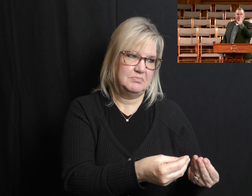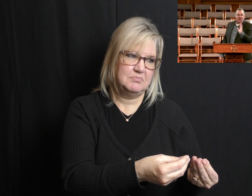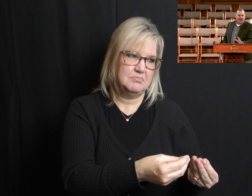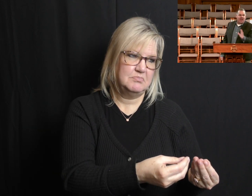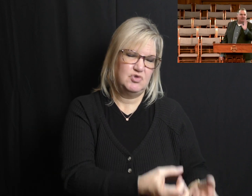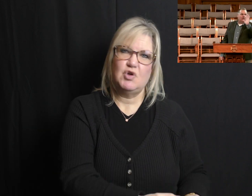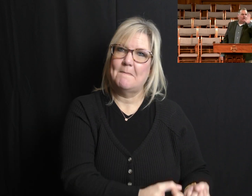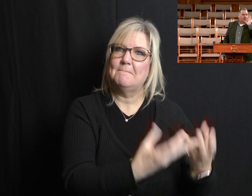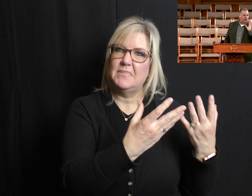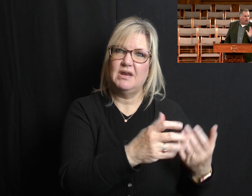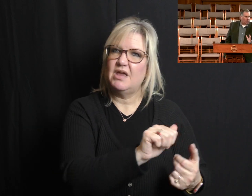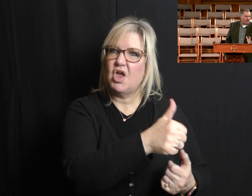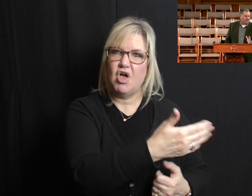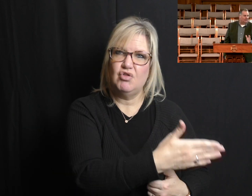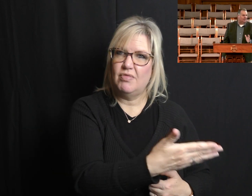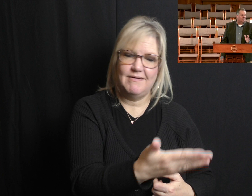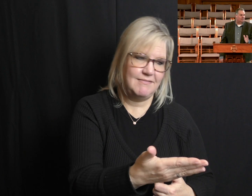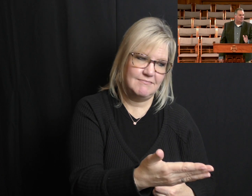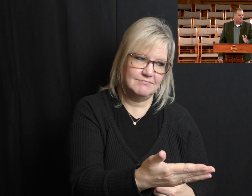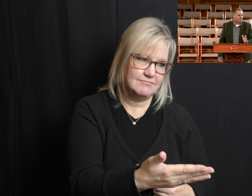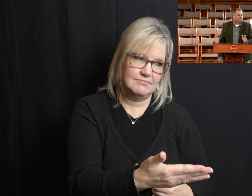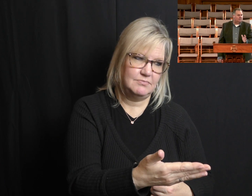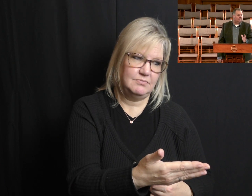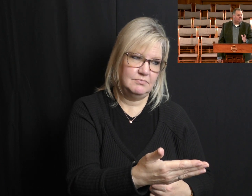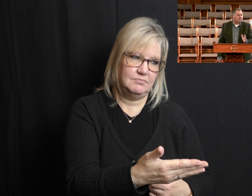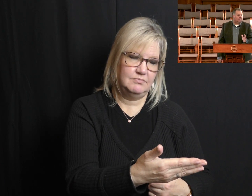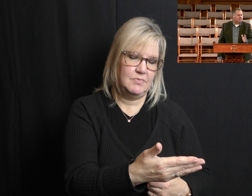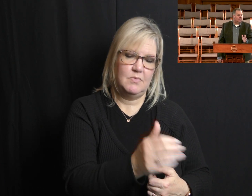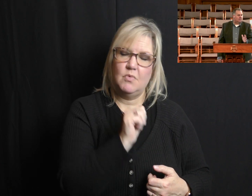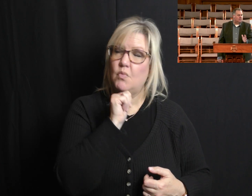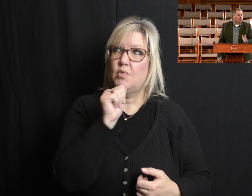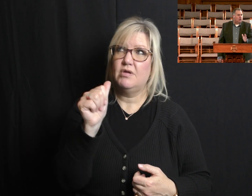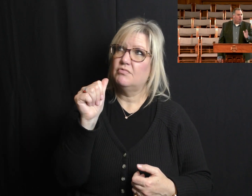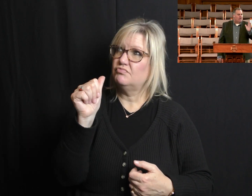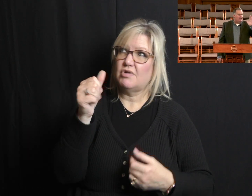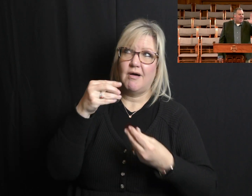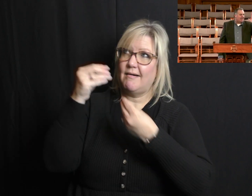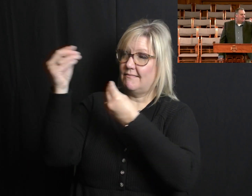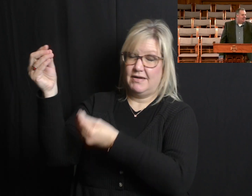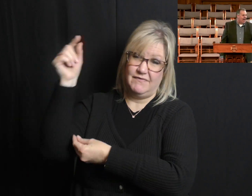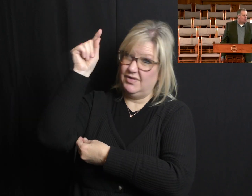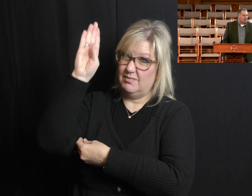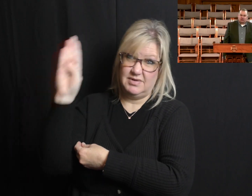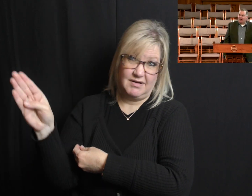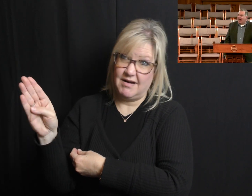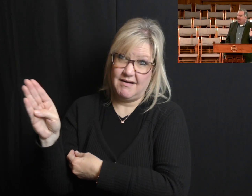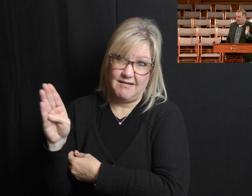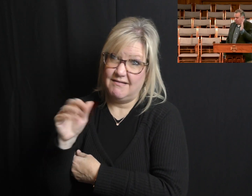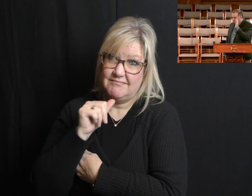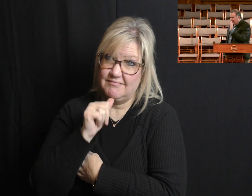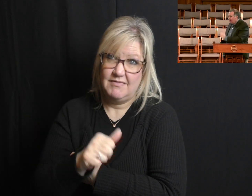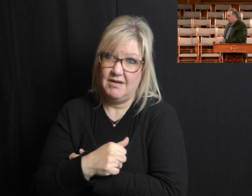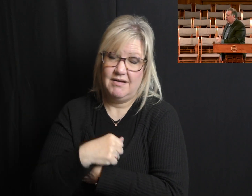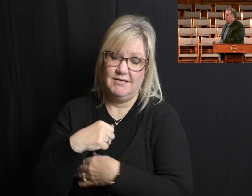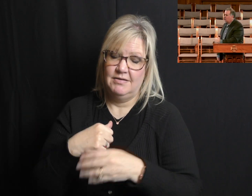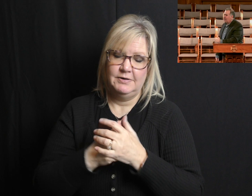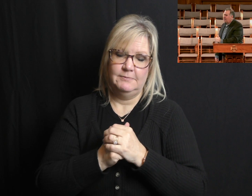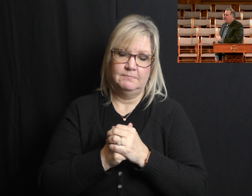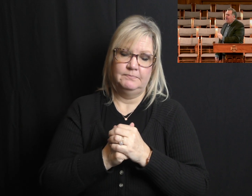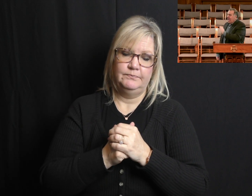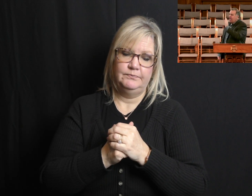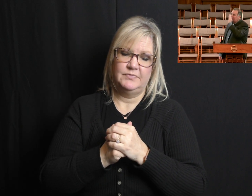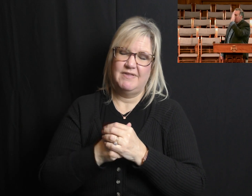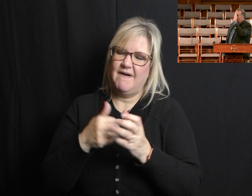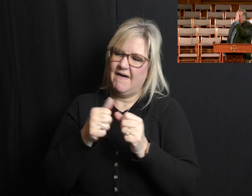other than the Lord. We've taken that which God has blessed us